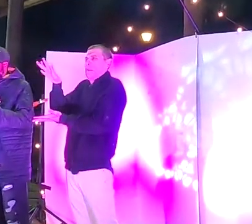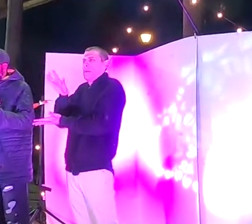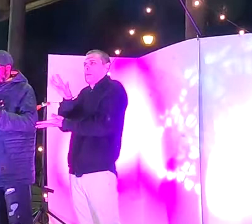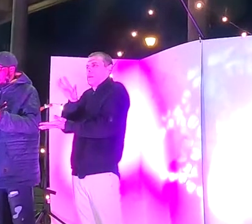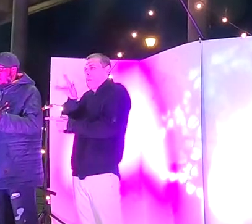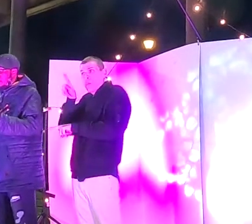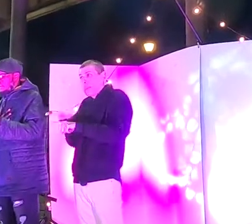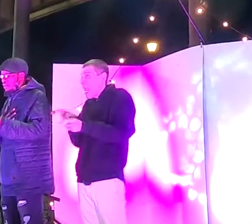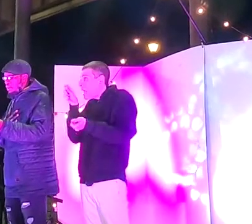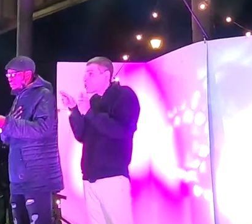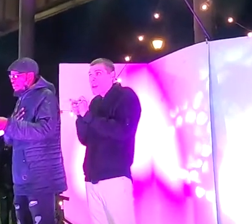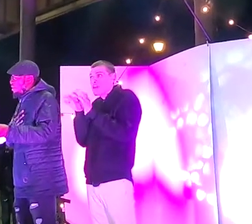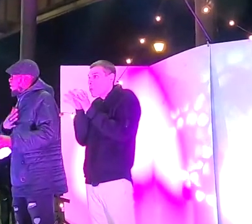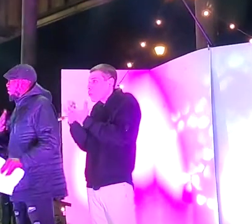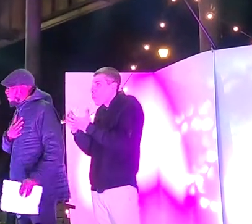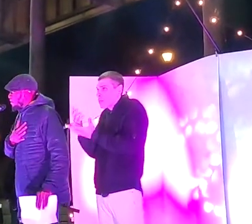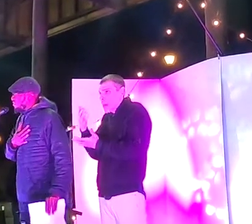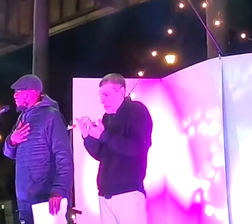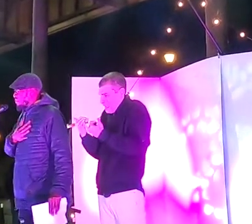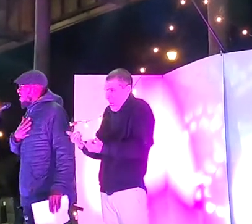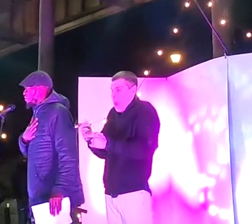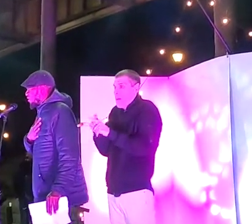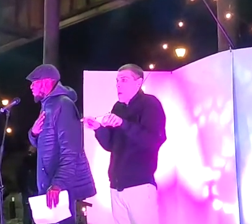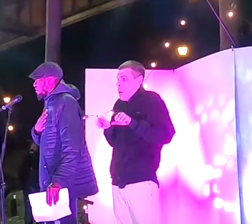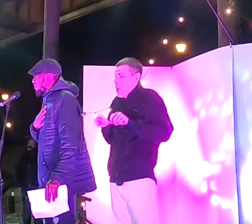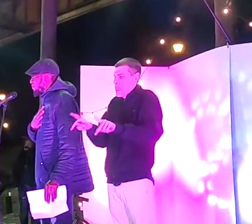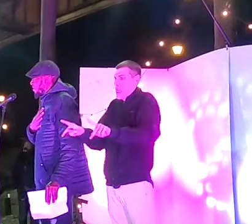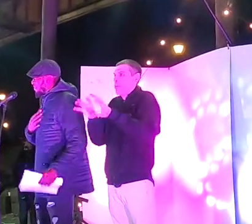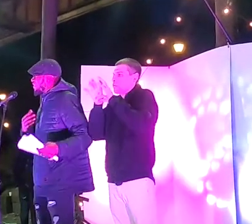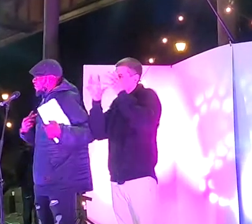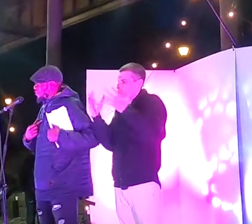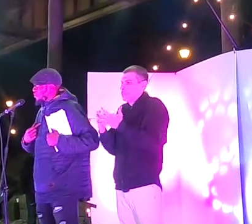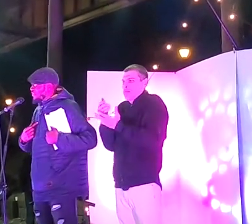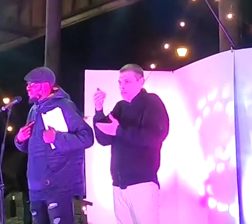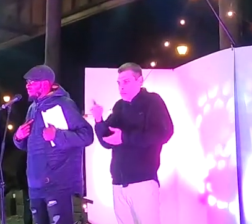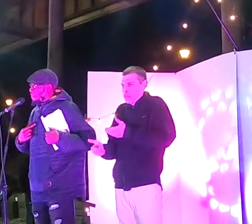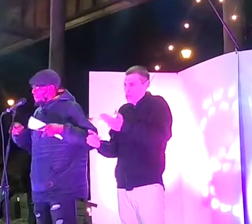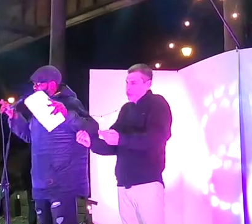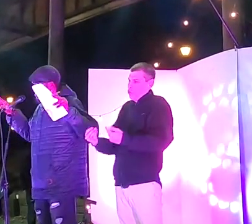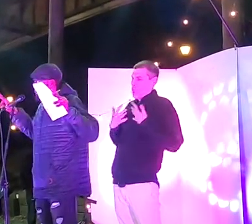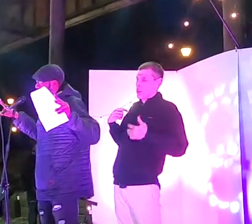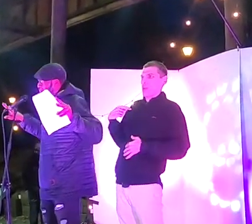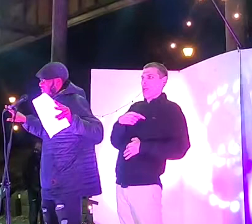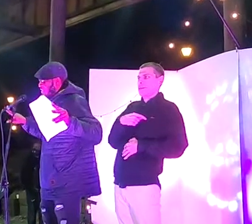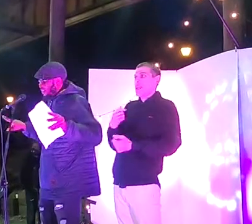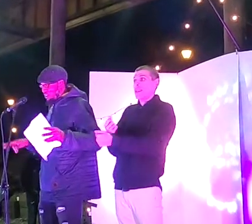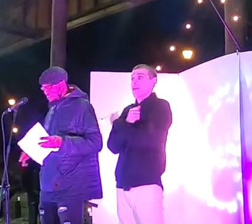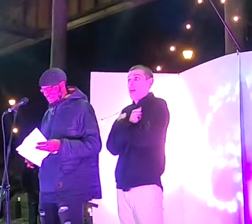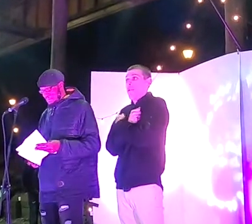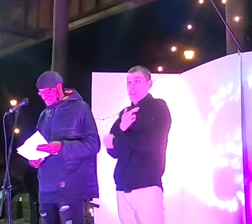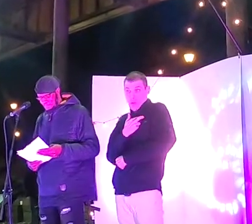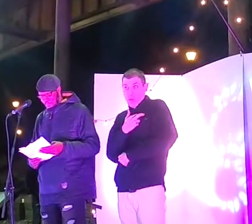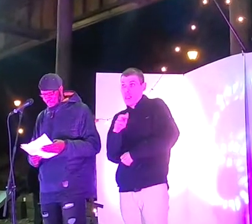it change we. Love is my religion, and that's the source that set me free.